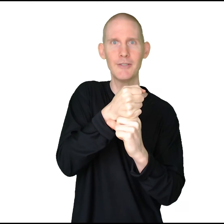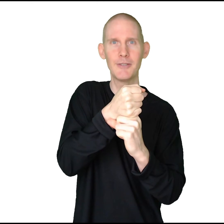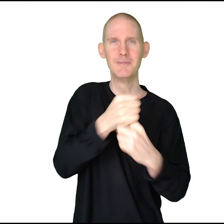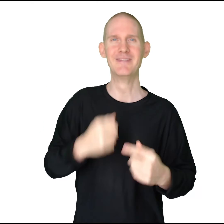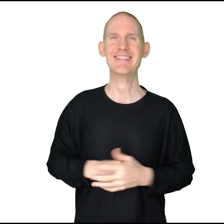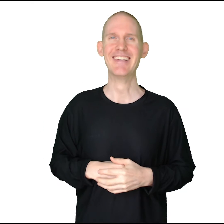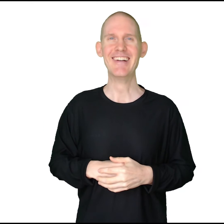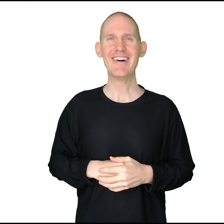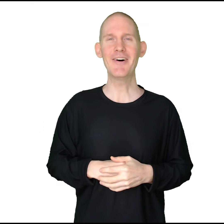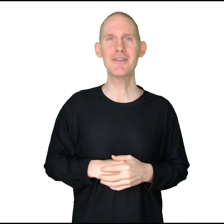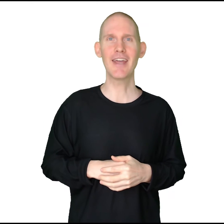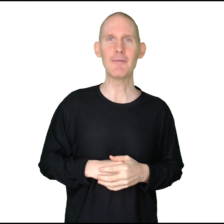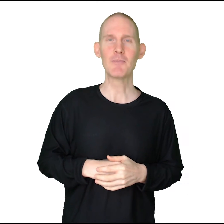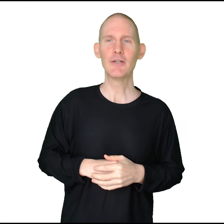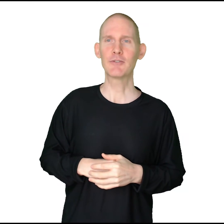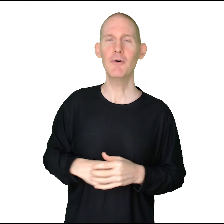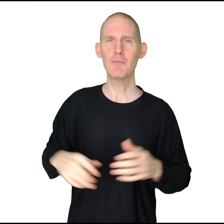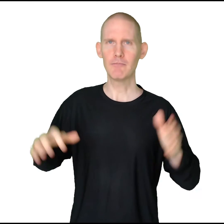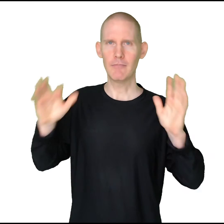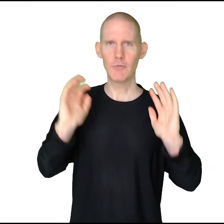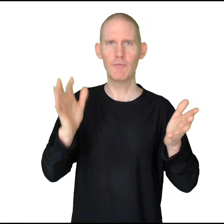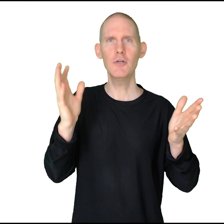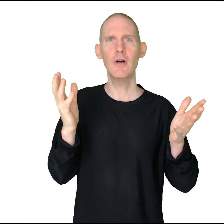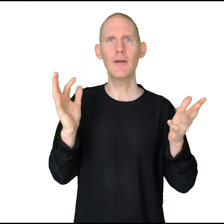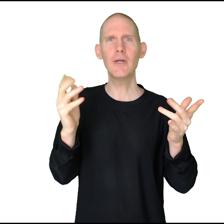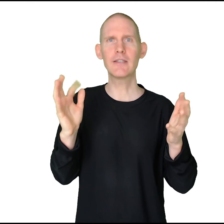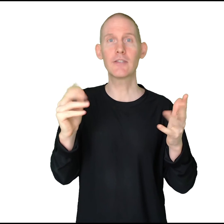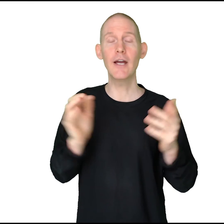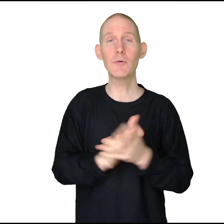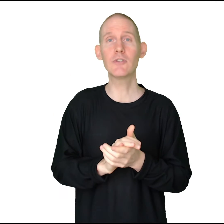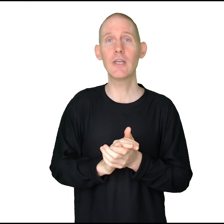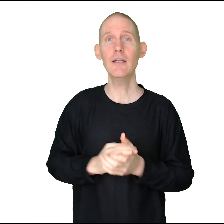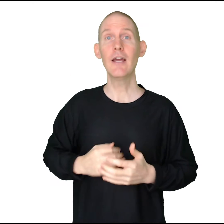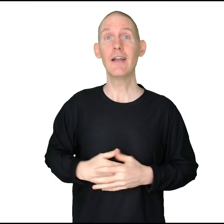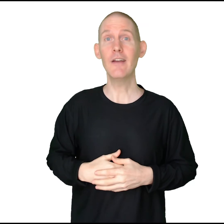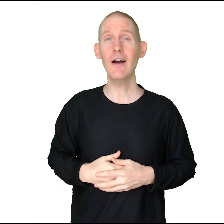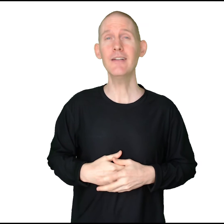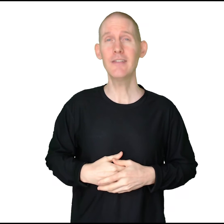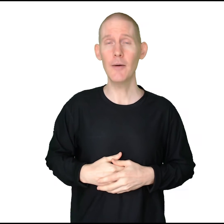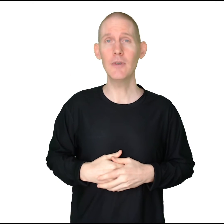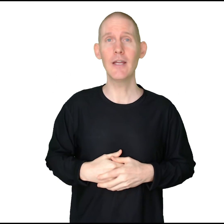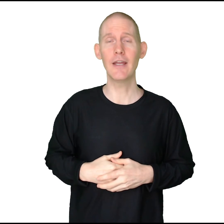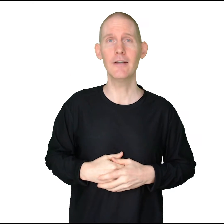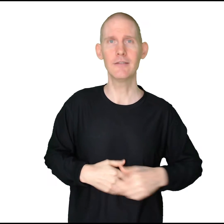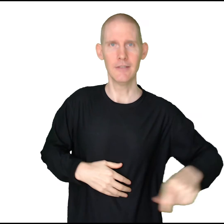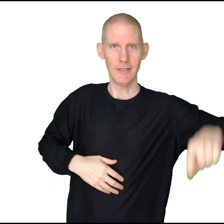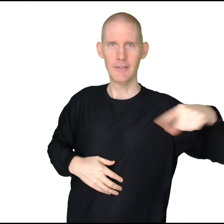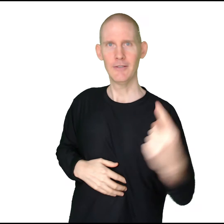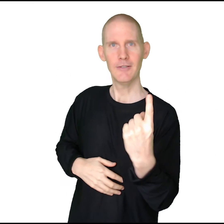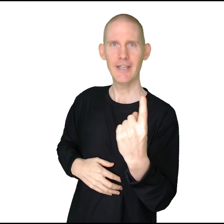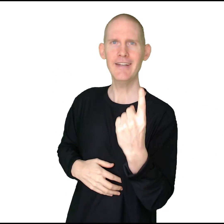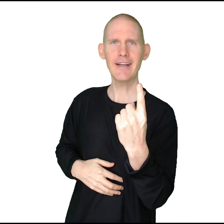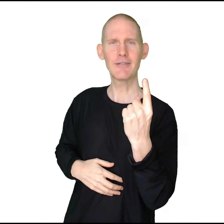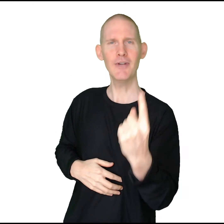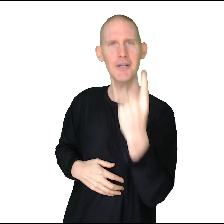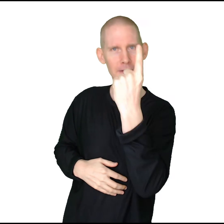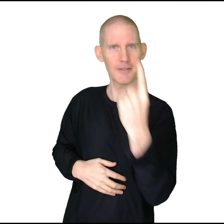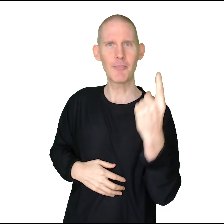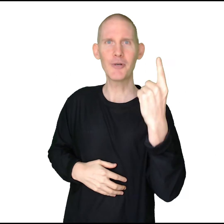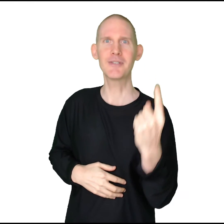arrest. Okay, so review how to make the sign once again. Non-dominant hand, index finger, the person